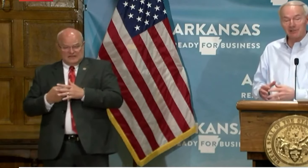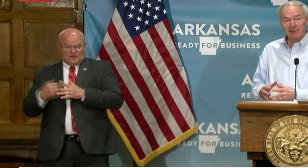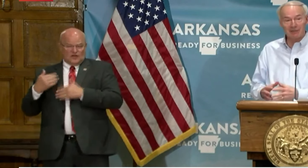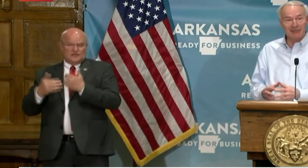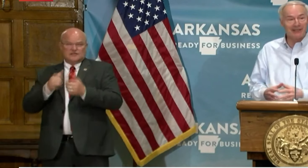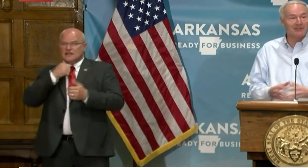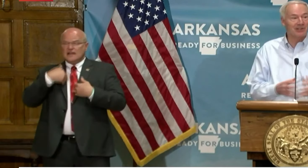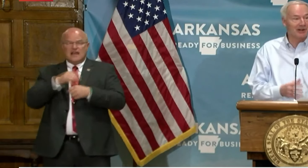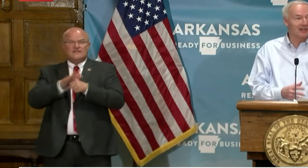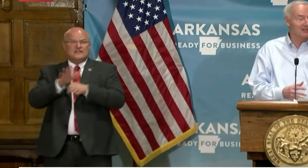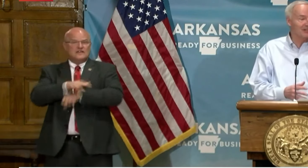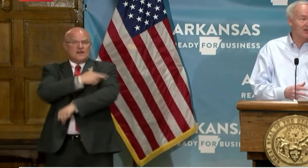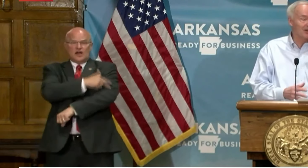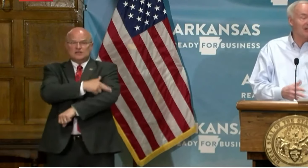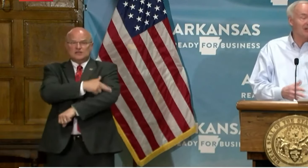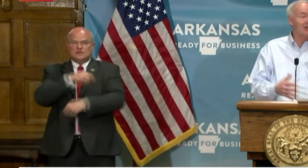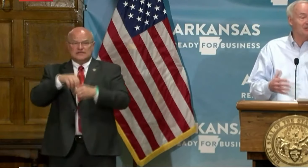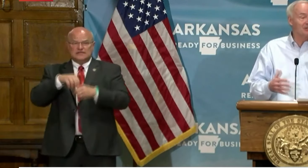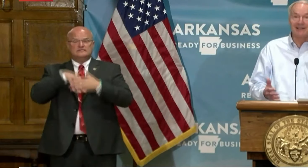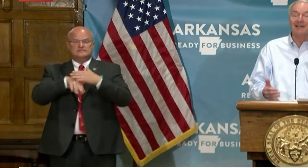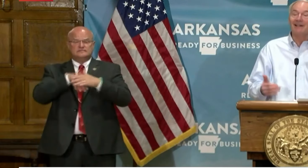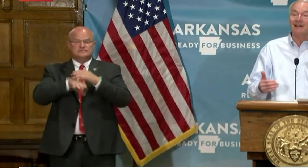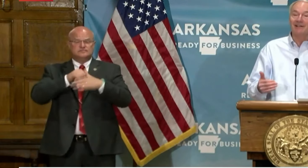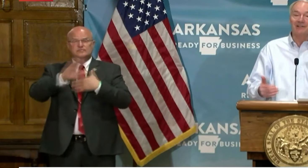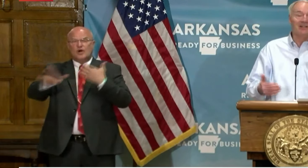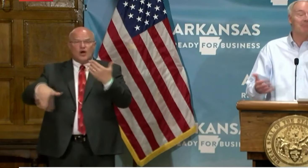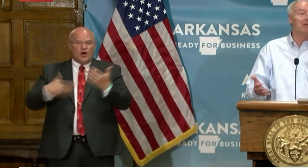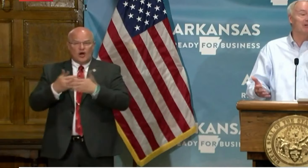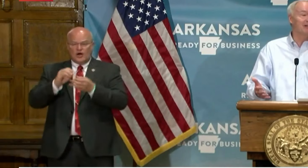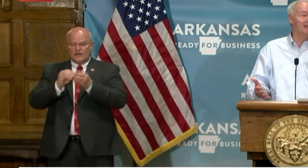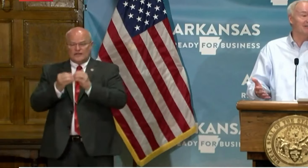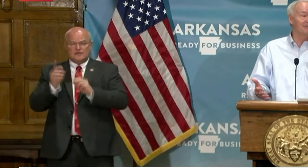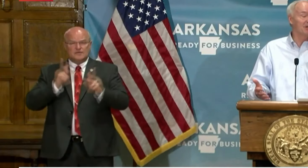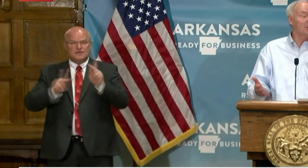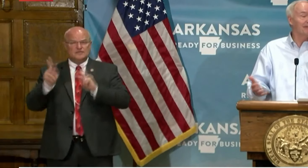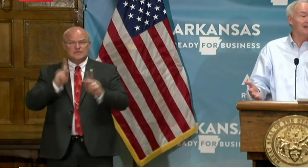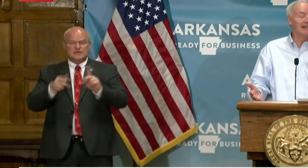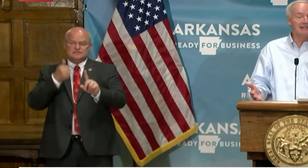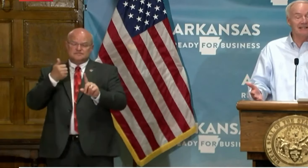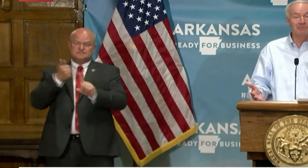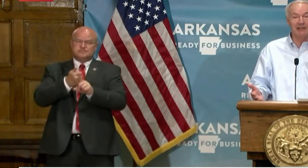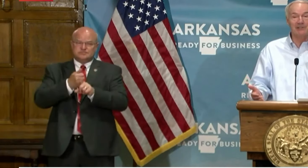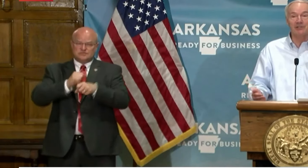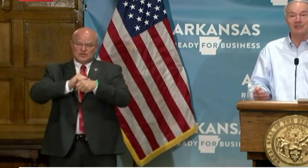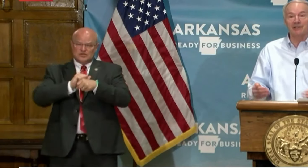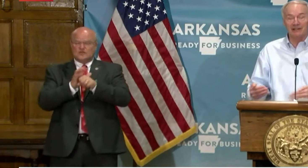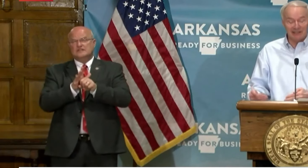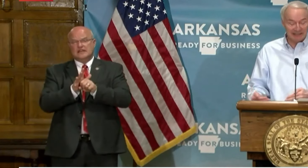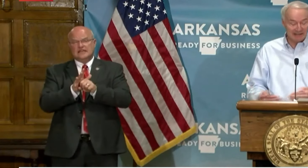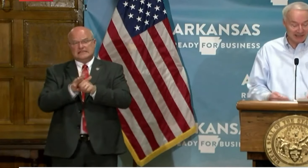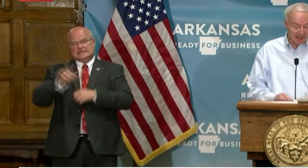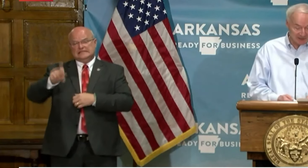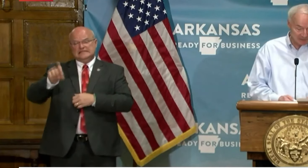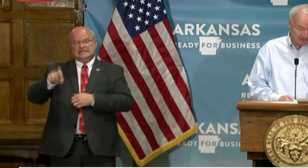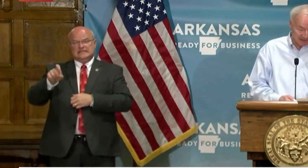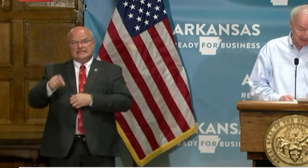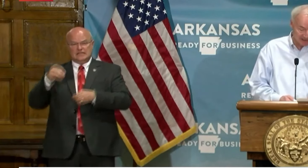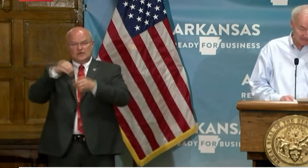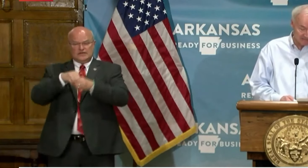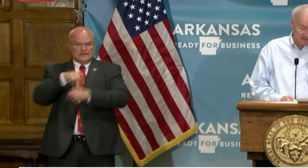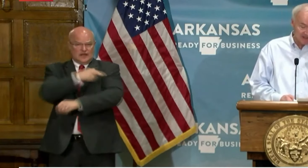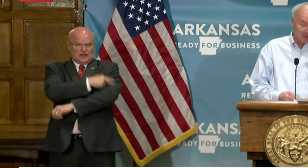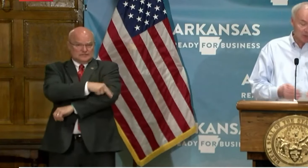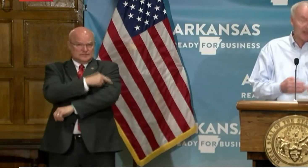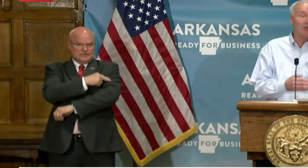enough hospital beds in Arkansas to accommodate the number of COVID-19 patients that need that hospital